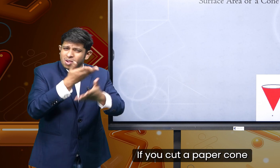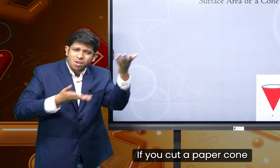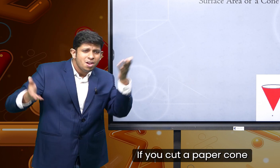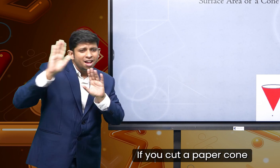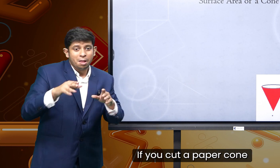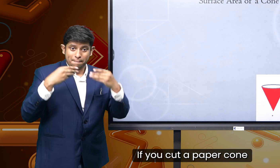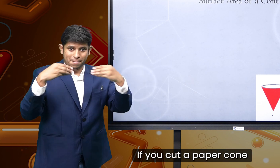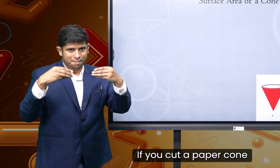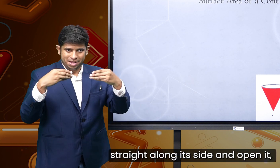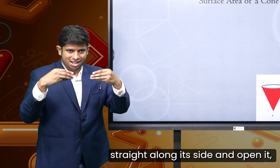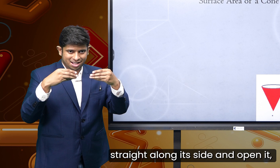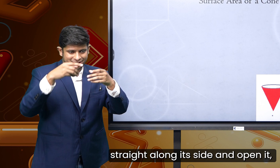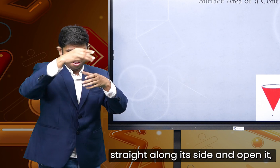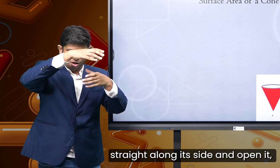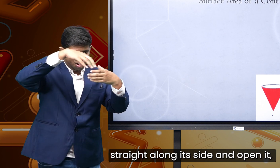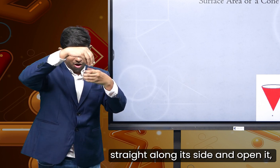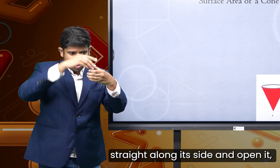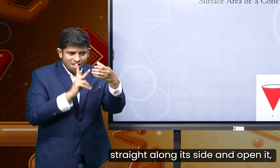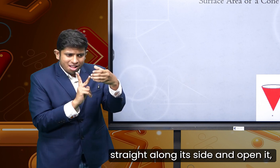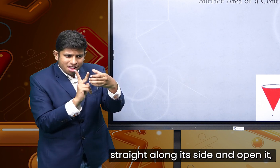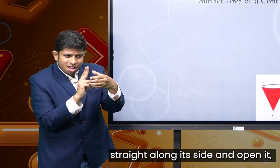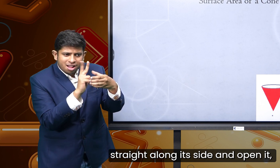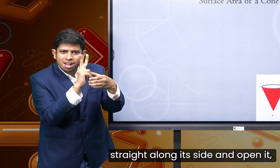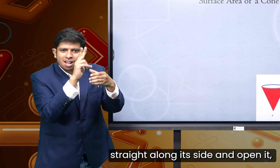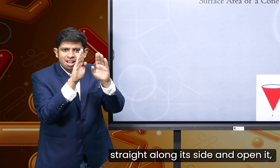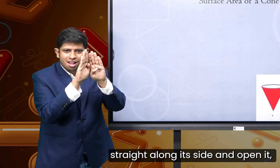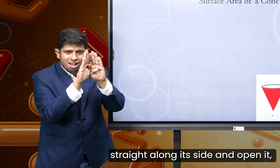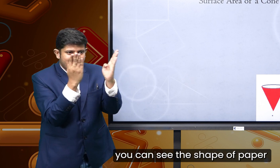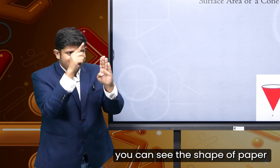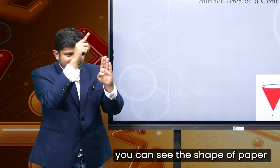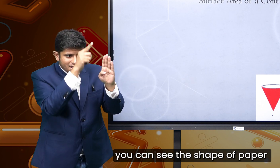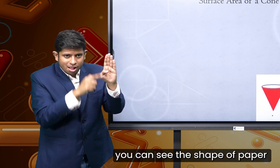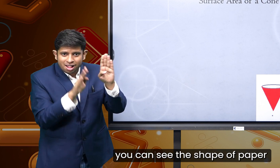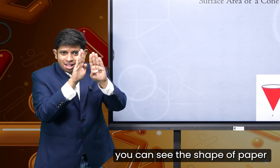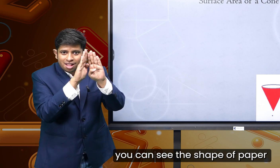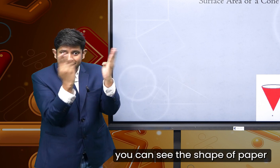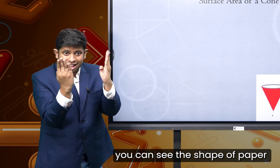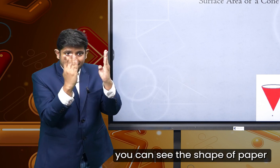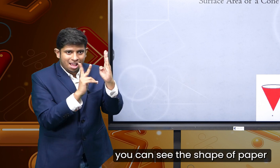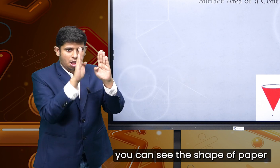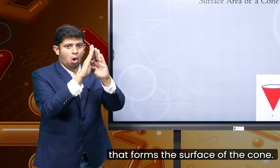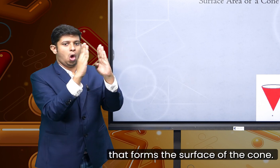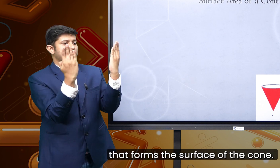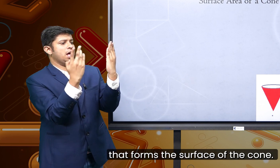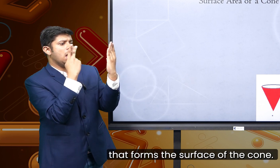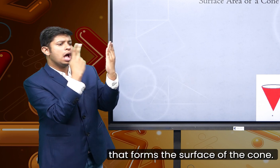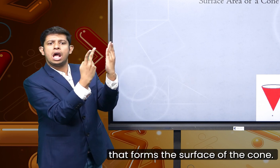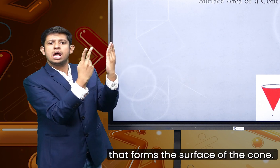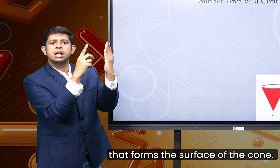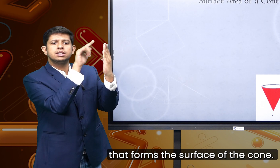If you cut a paper cone straight along its side and open it, you can see the shape of paper that forms the surface area of the